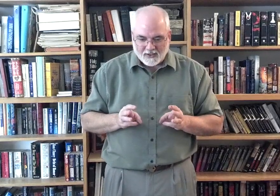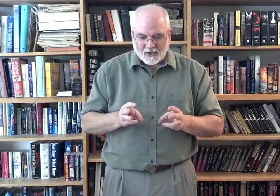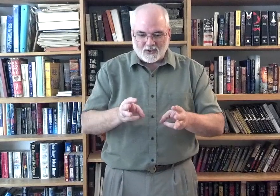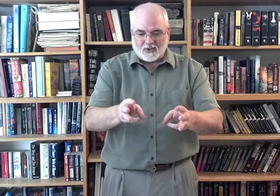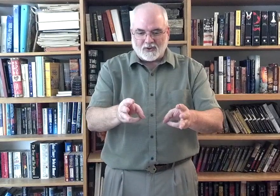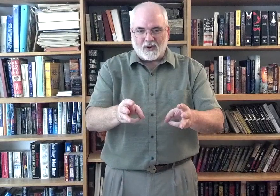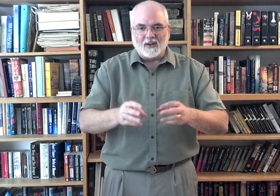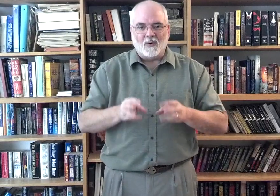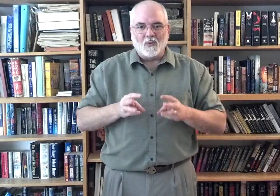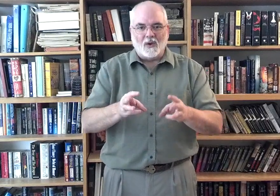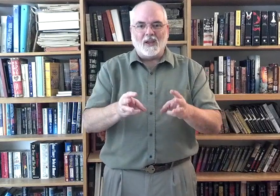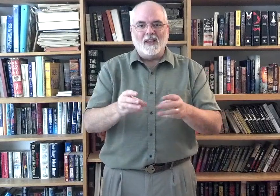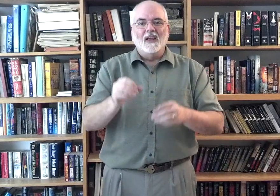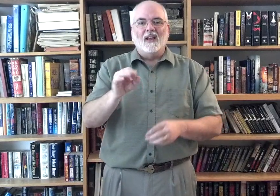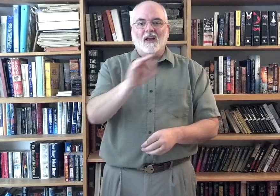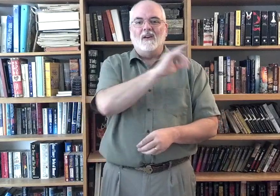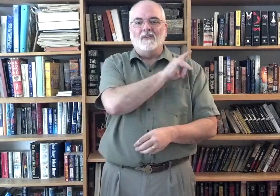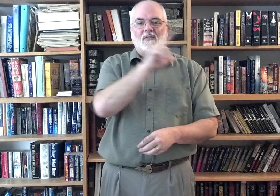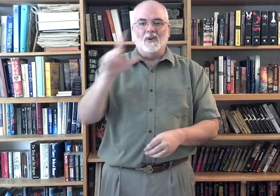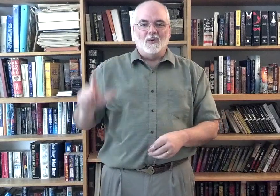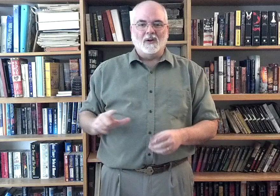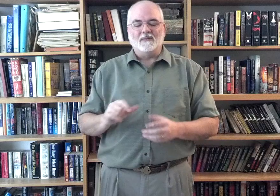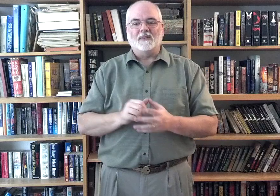Just straight. Way of the Lord. All right?